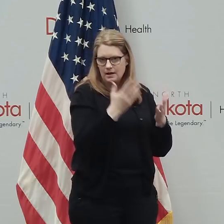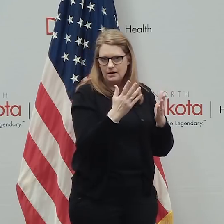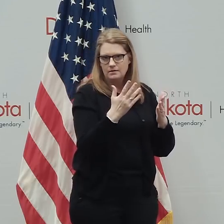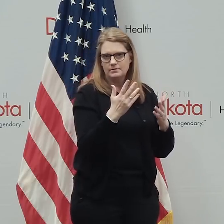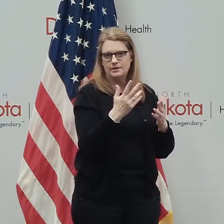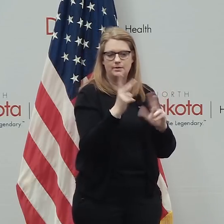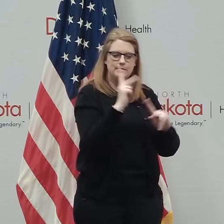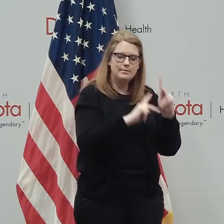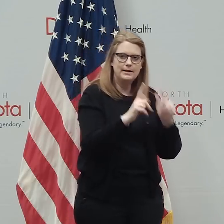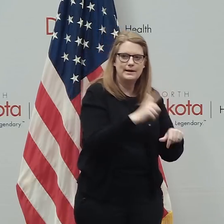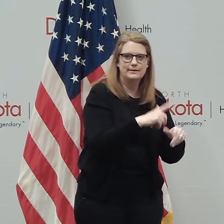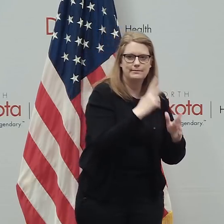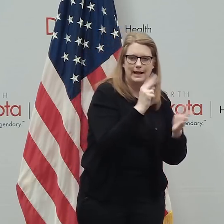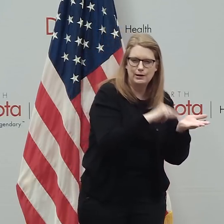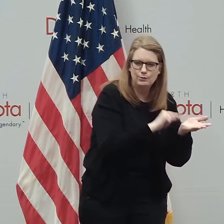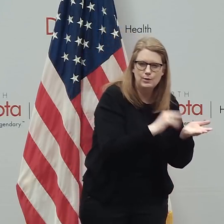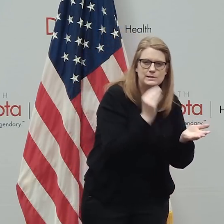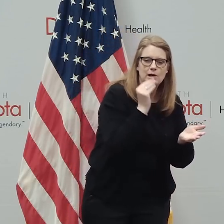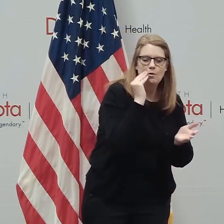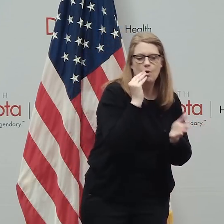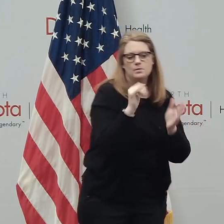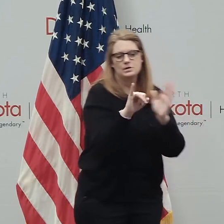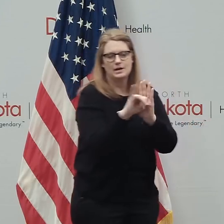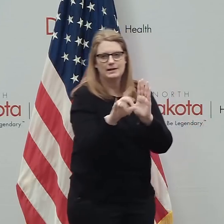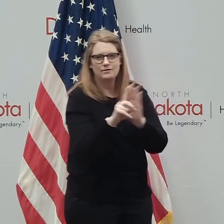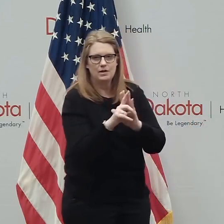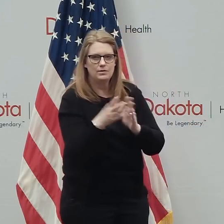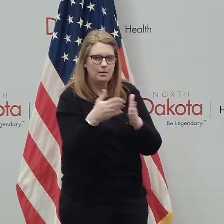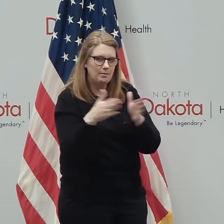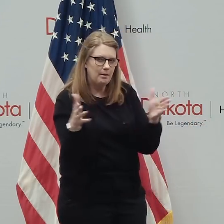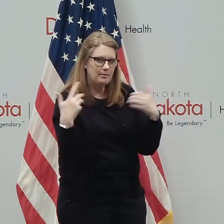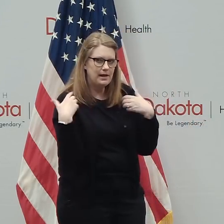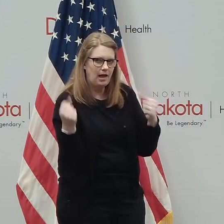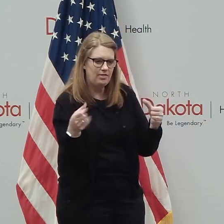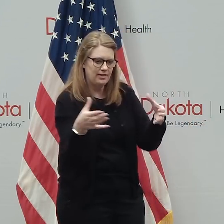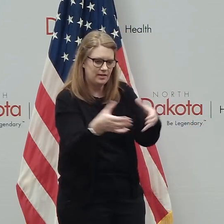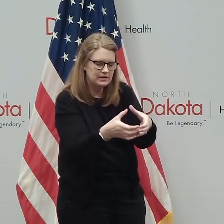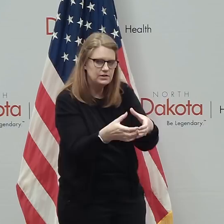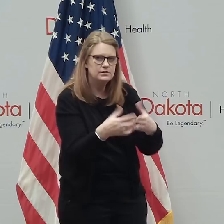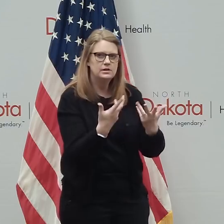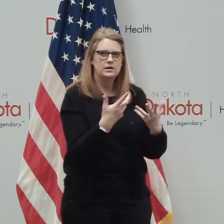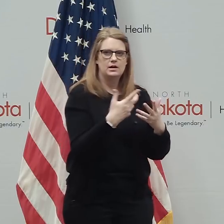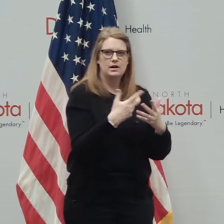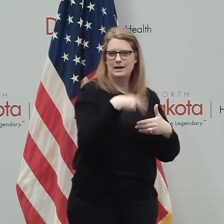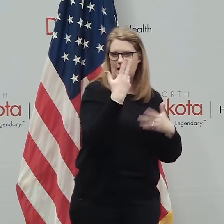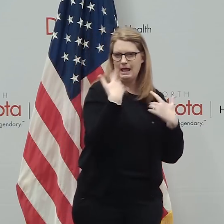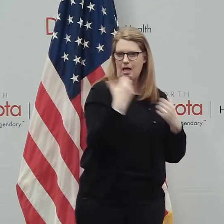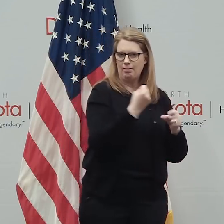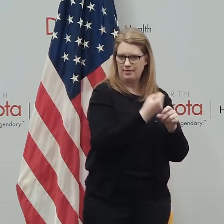facilities, people that are identified through public health clusters or contact healthcare facility workers and others.